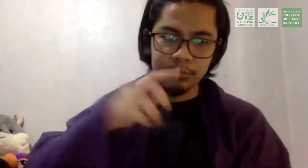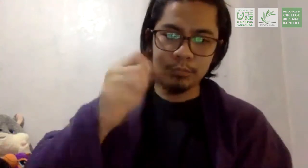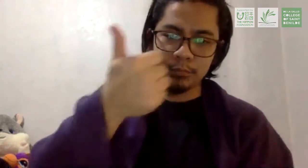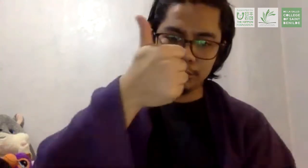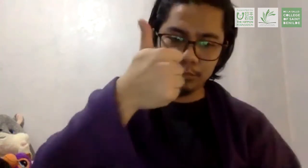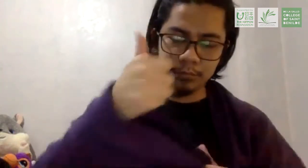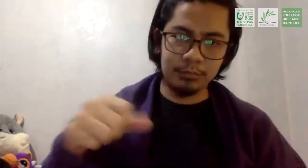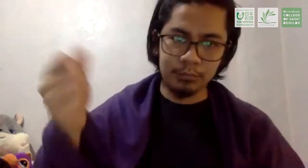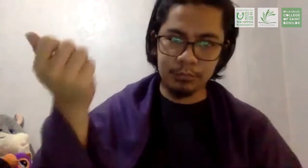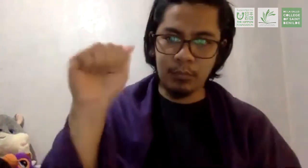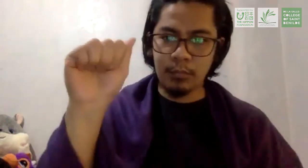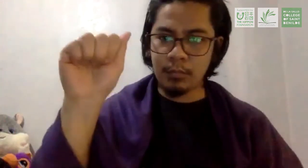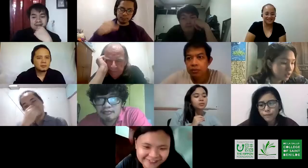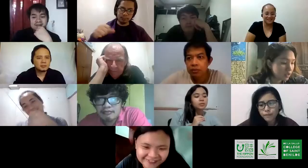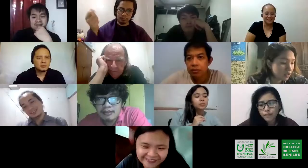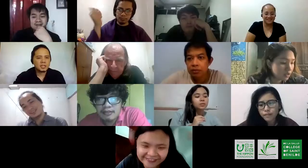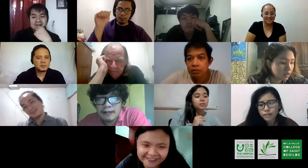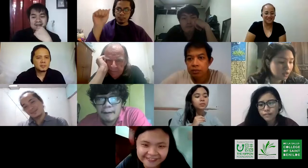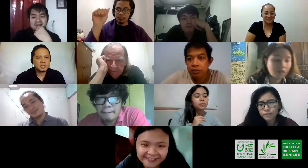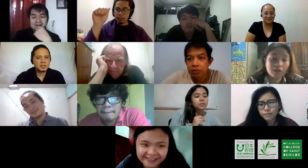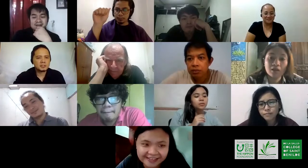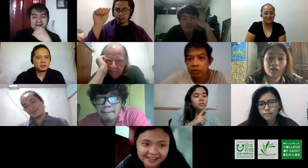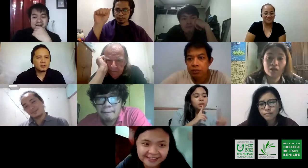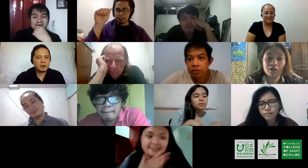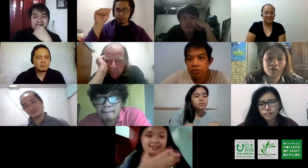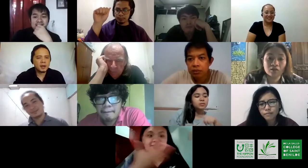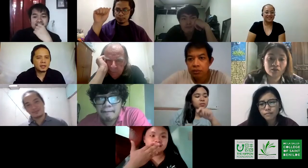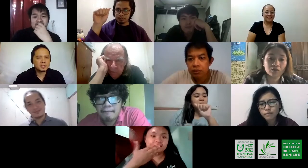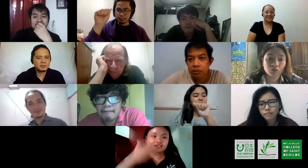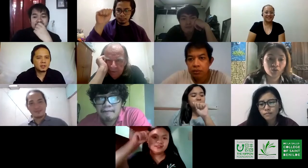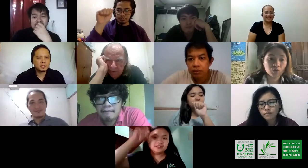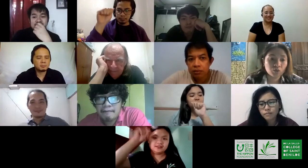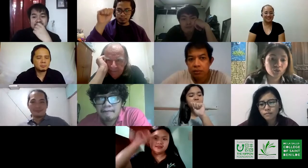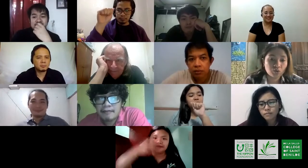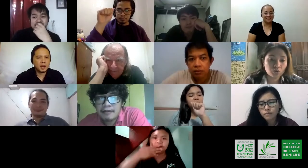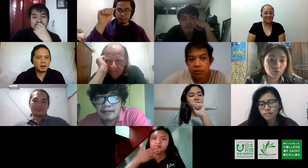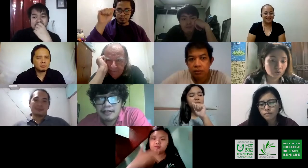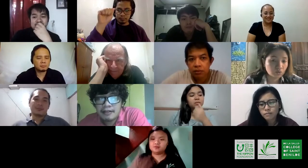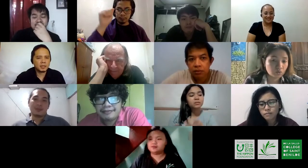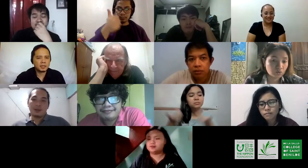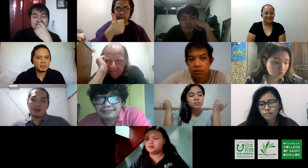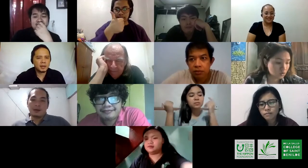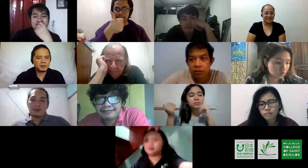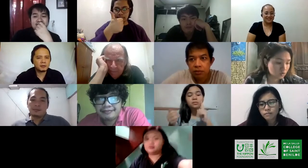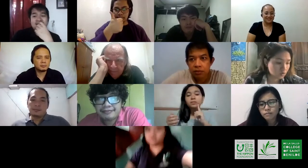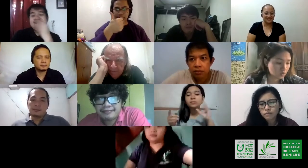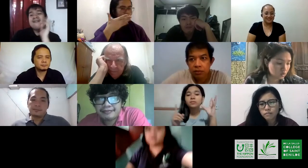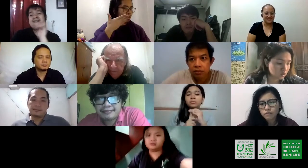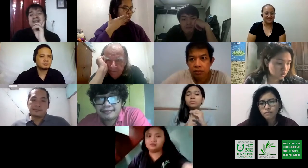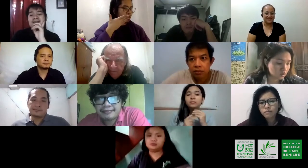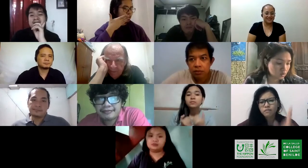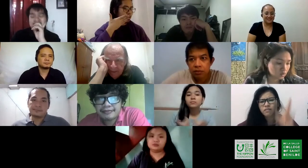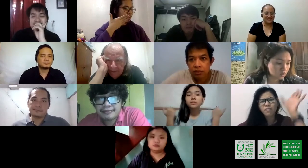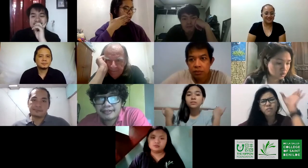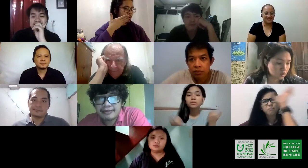Right. So Jasmine saying, sorry, I'm back. I just forgot to plug in the battery.